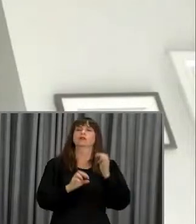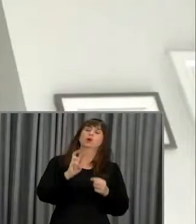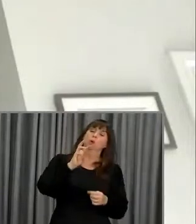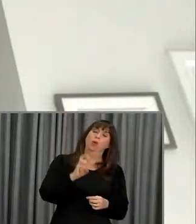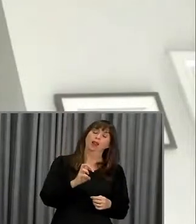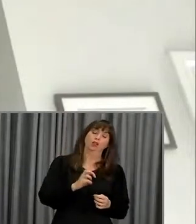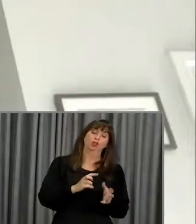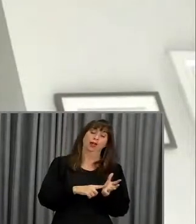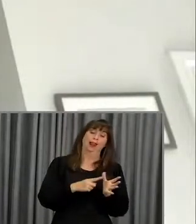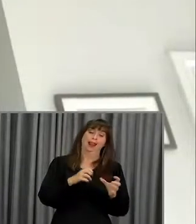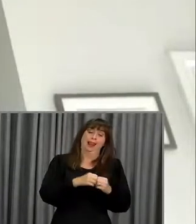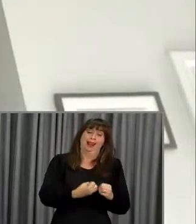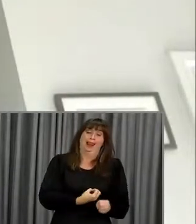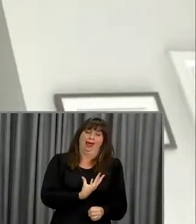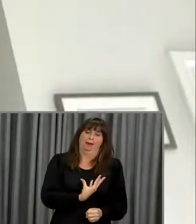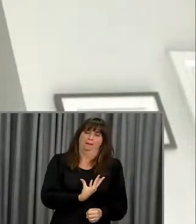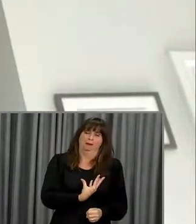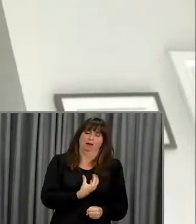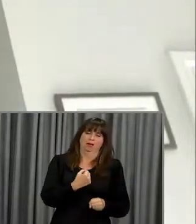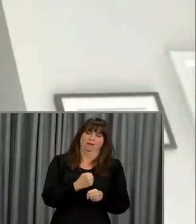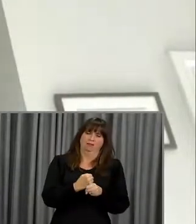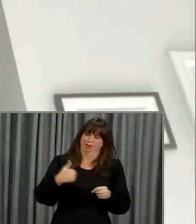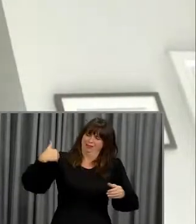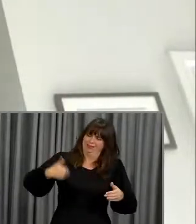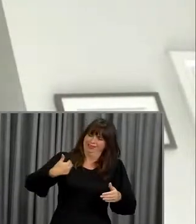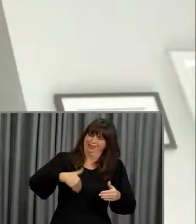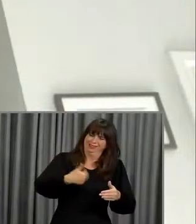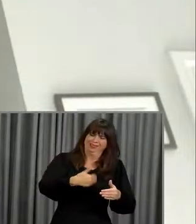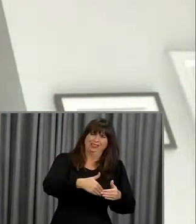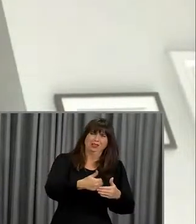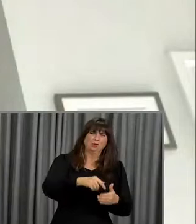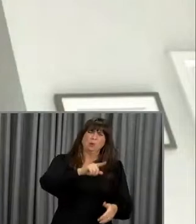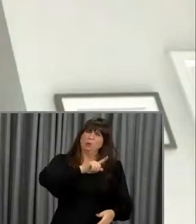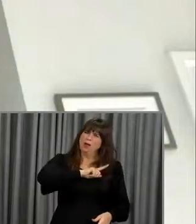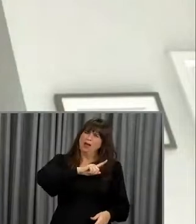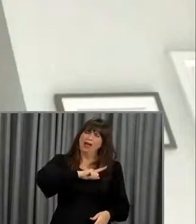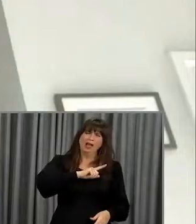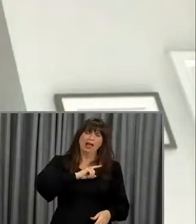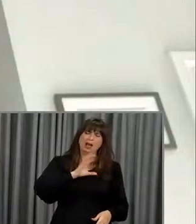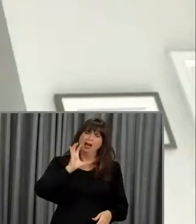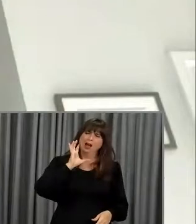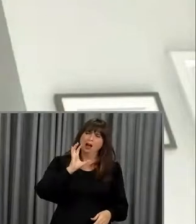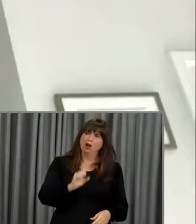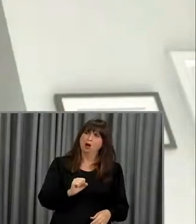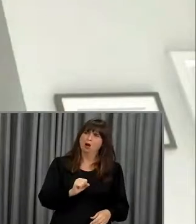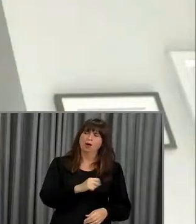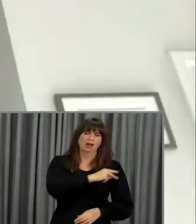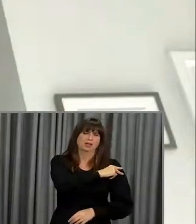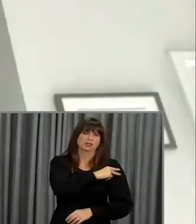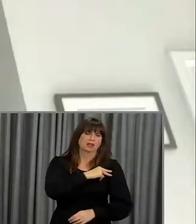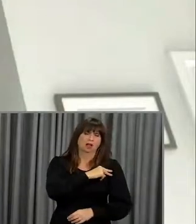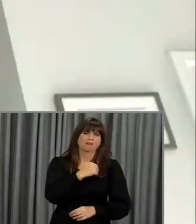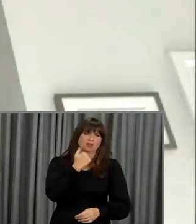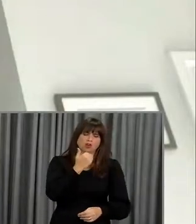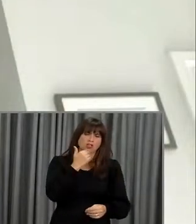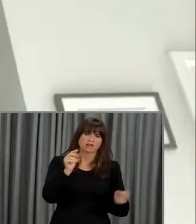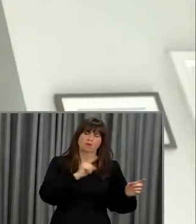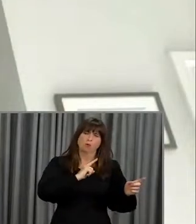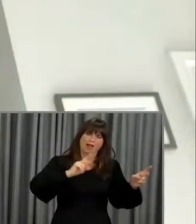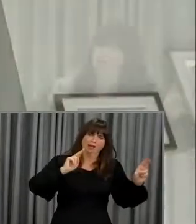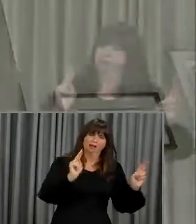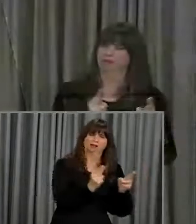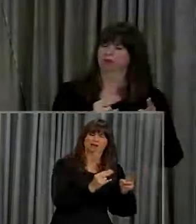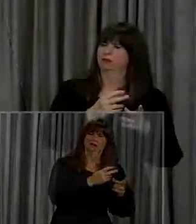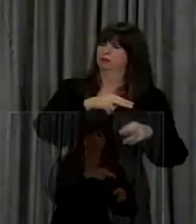Labour governments appear unable to break the seemingly constant cycle of staff shortages in the Welsh